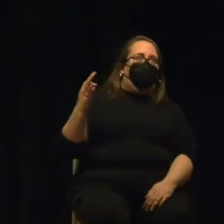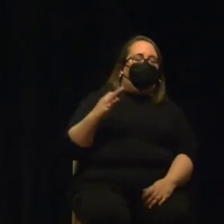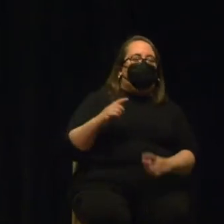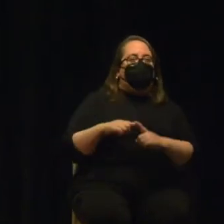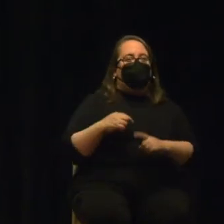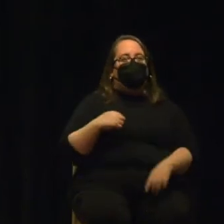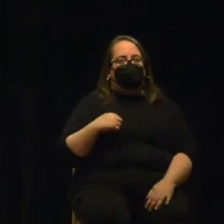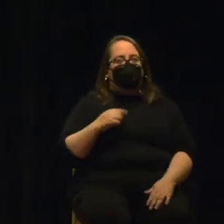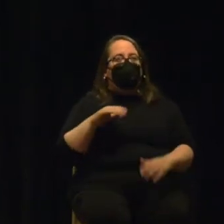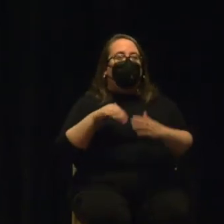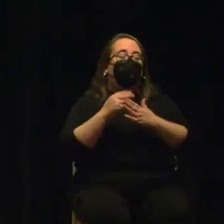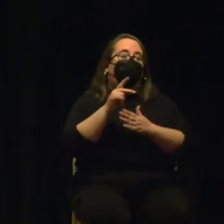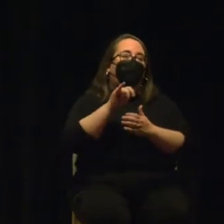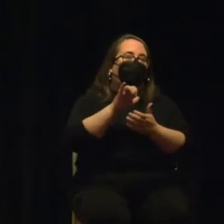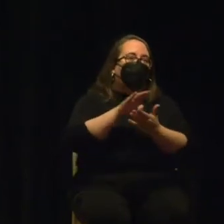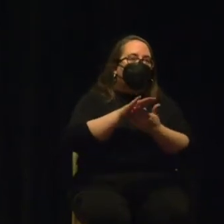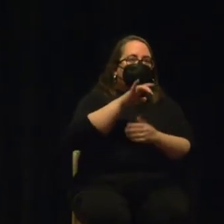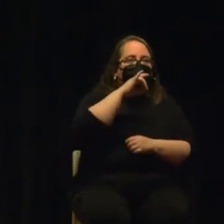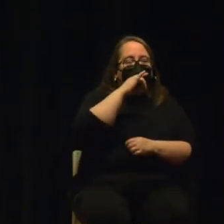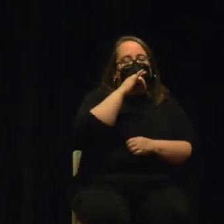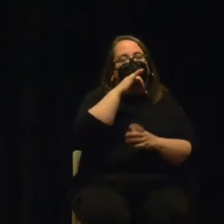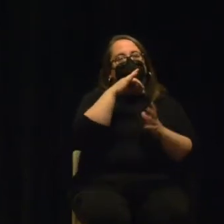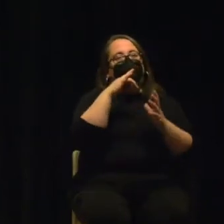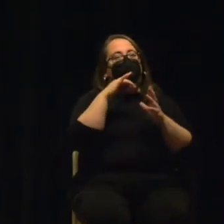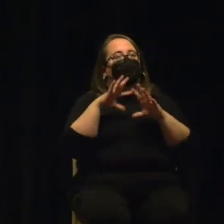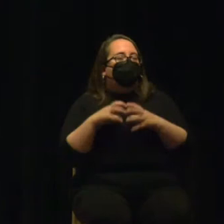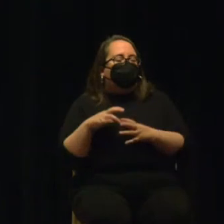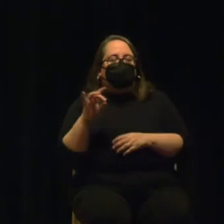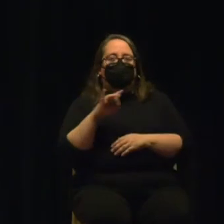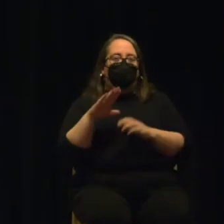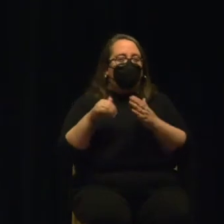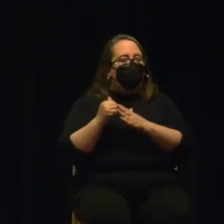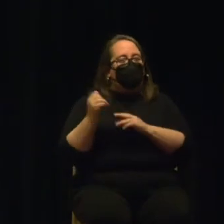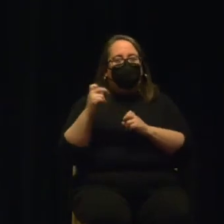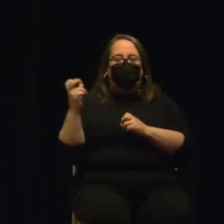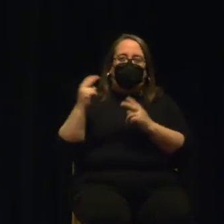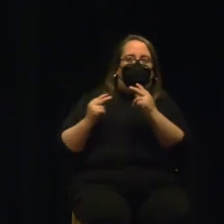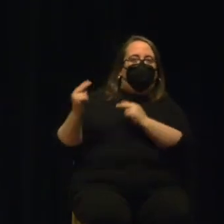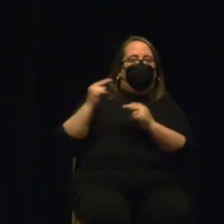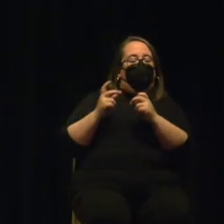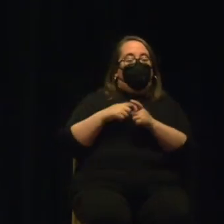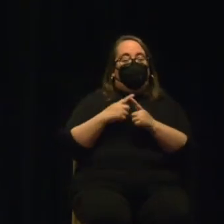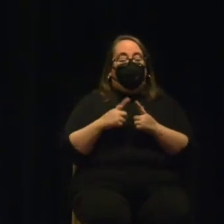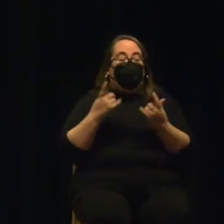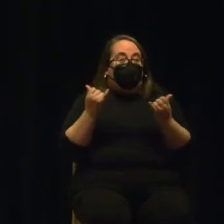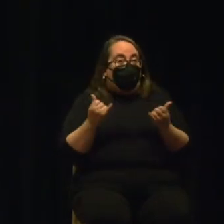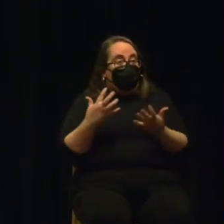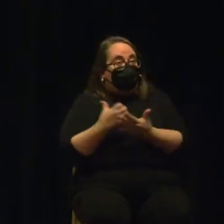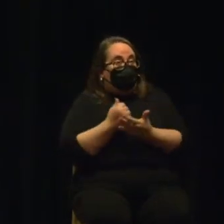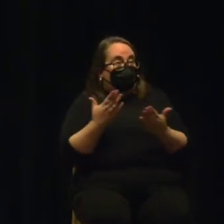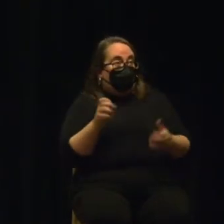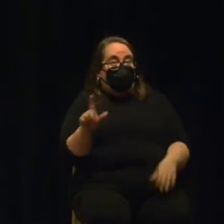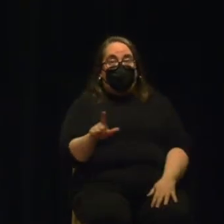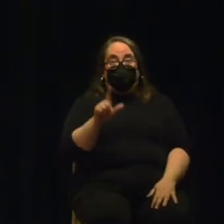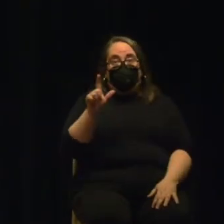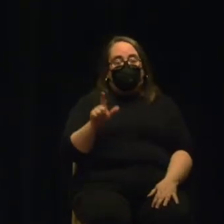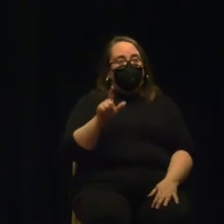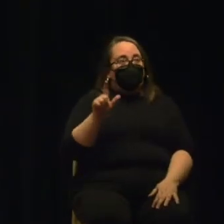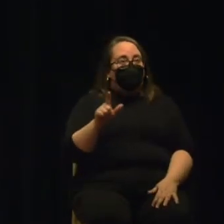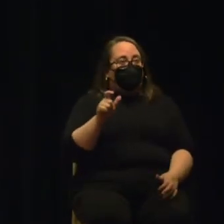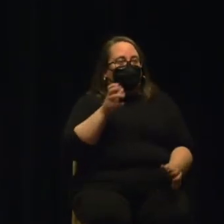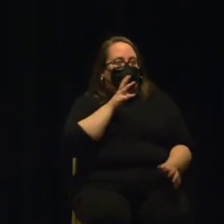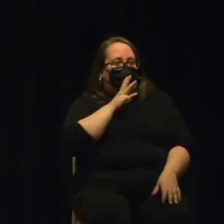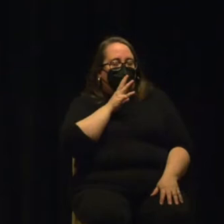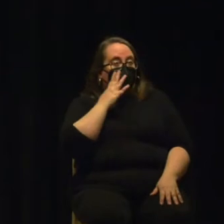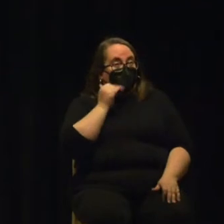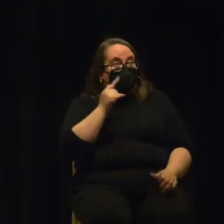all public school kid, Section 8, all of it, and here we are sitting at the library talking about a book. It wasn't because people were